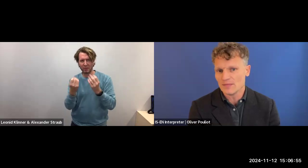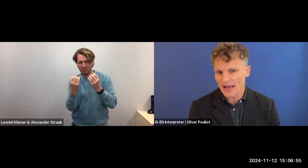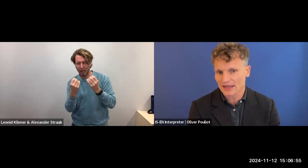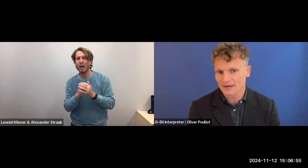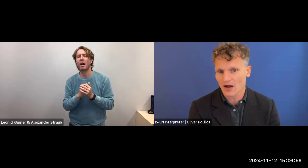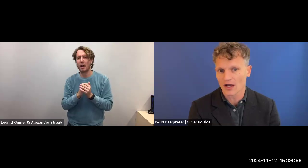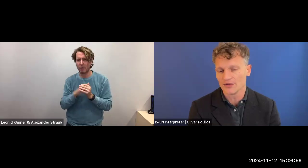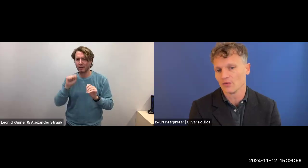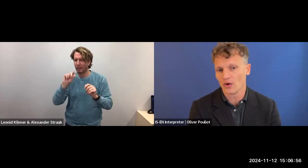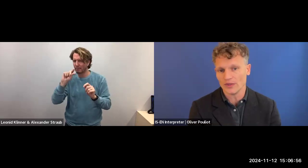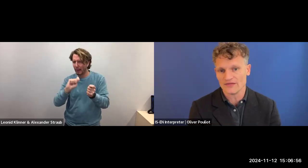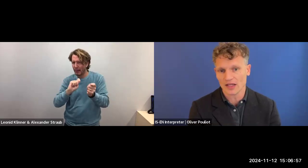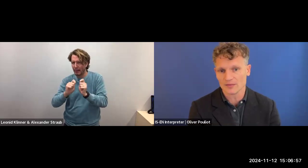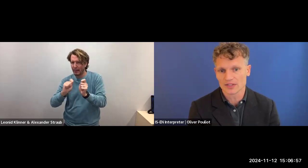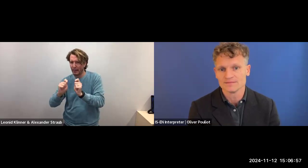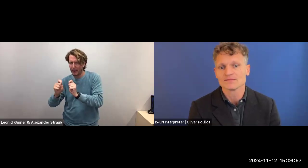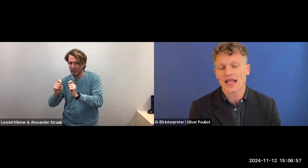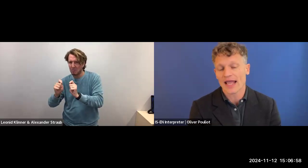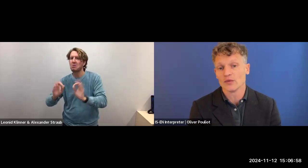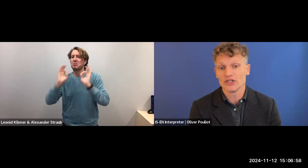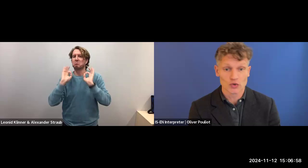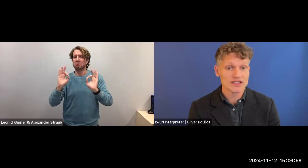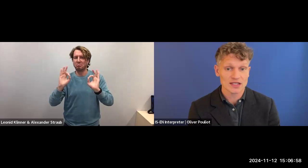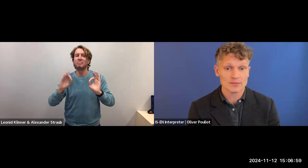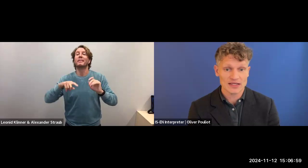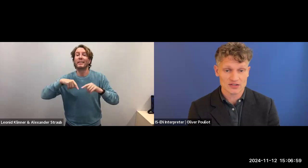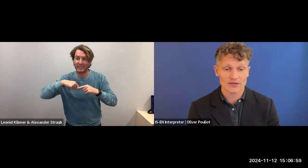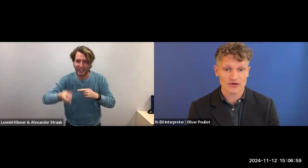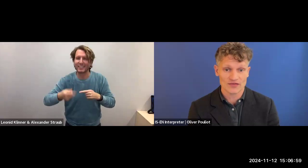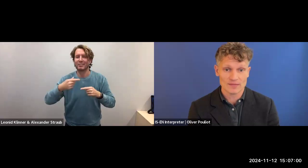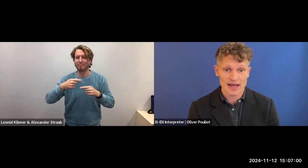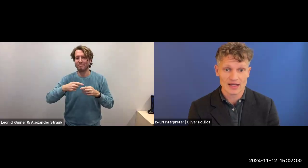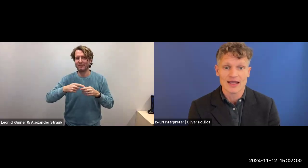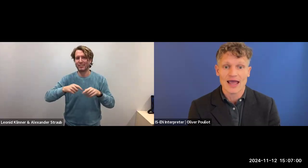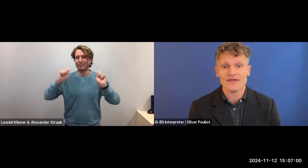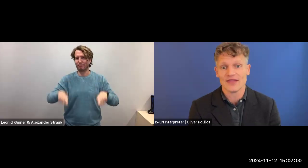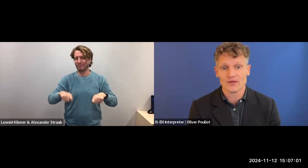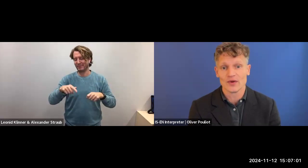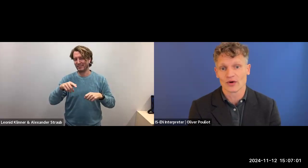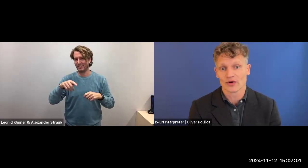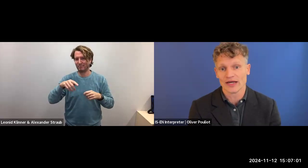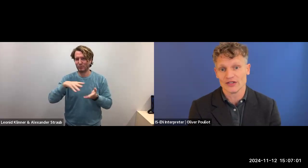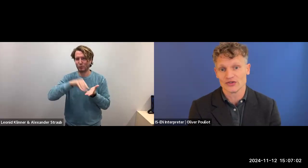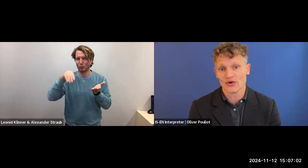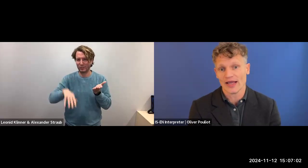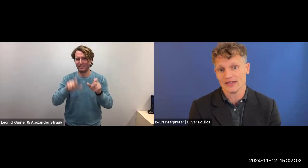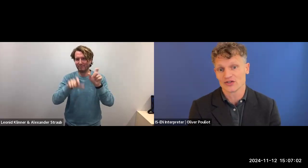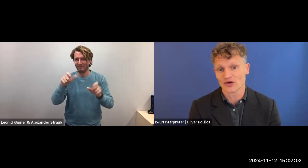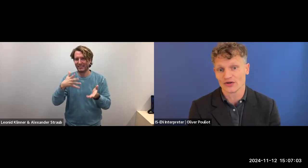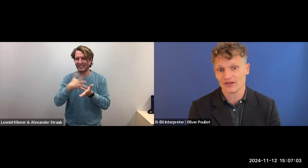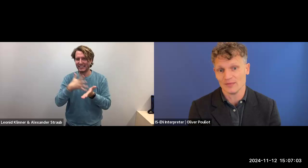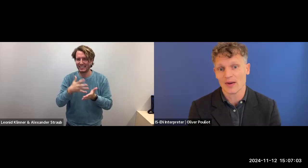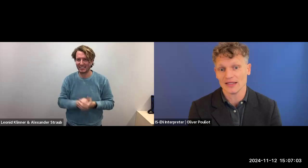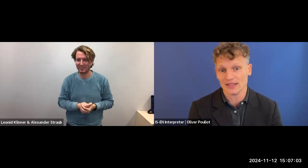some feedback on what we developed. And we tweaked it based on their feedback. And then we were ready to go ahead